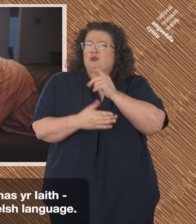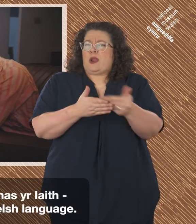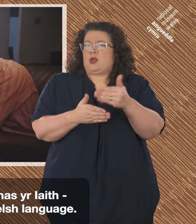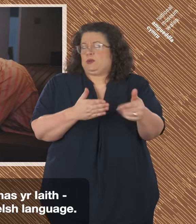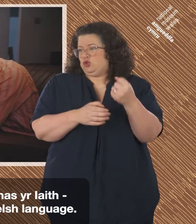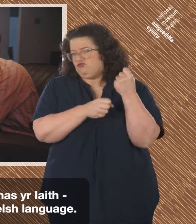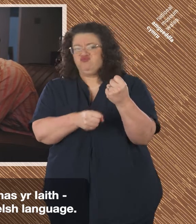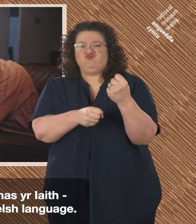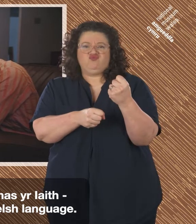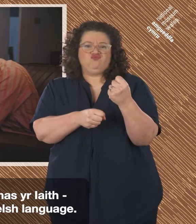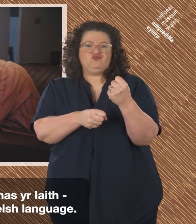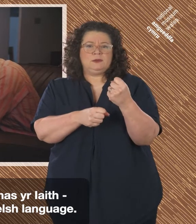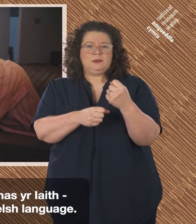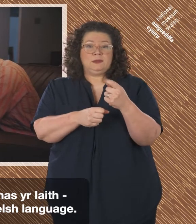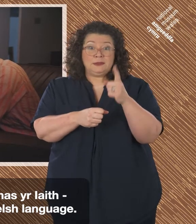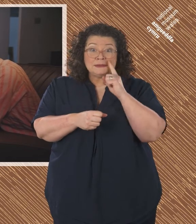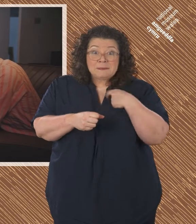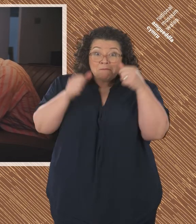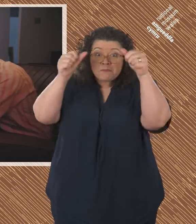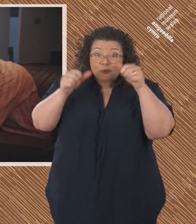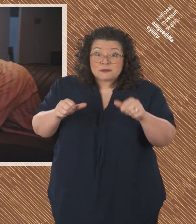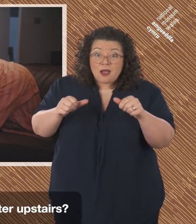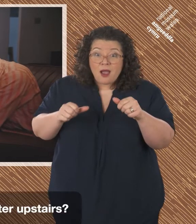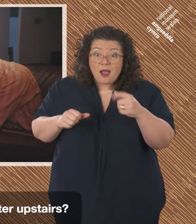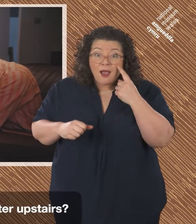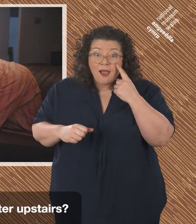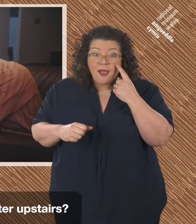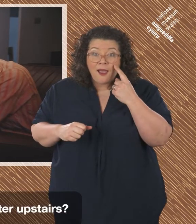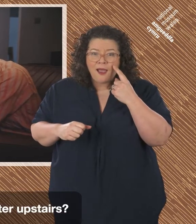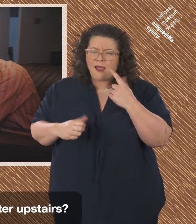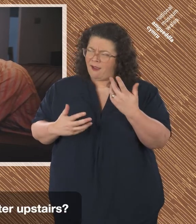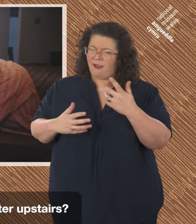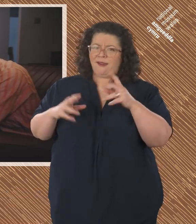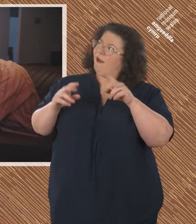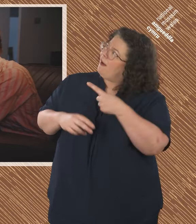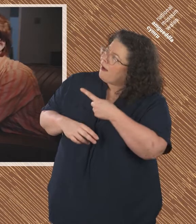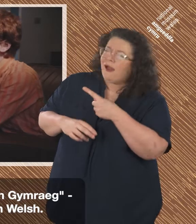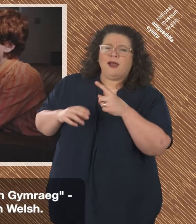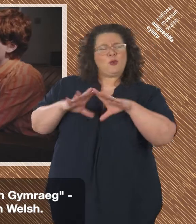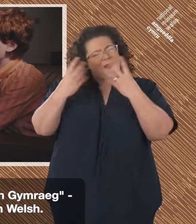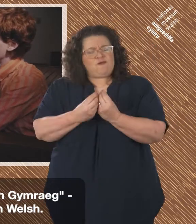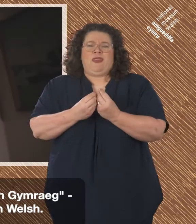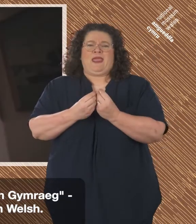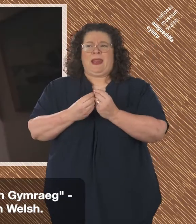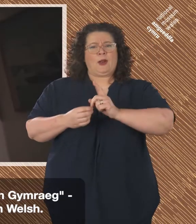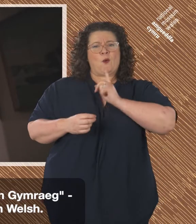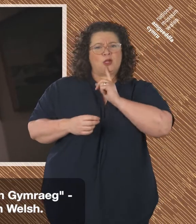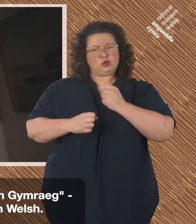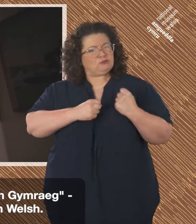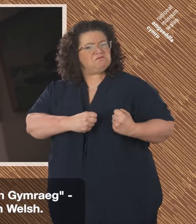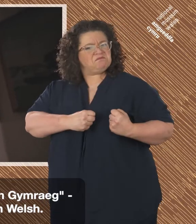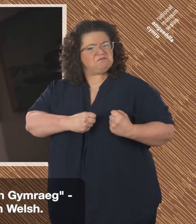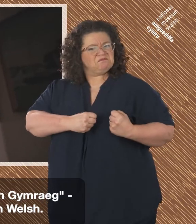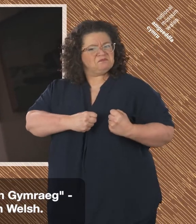the Society for the Welsh Language. Did you see my poster upstairs? Gnewch bopeth yn